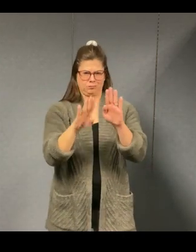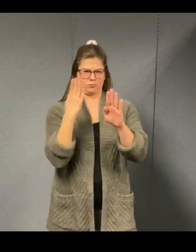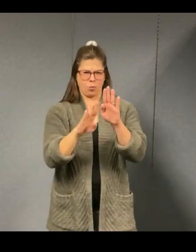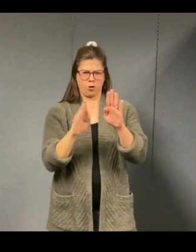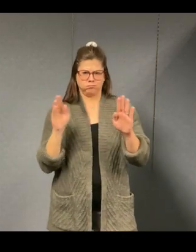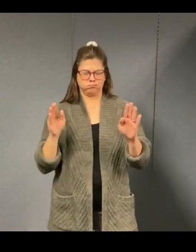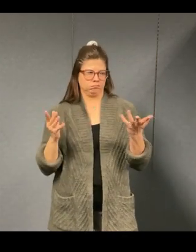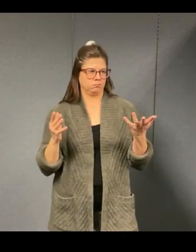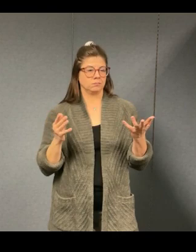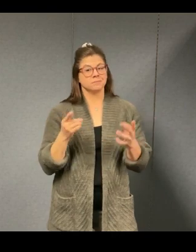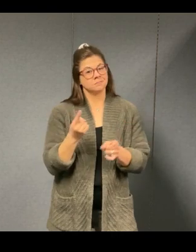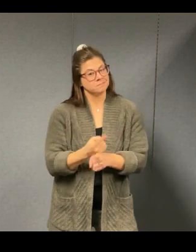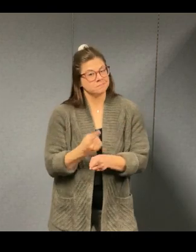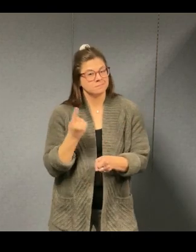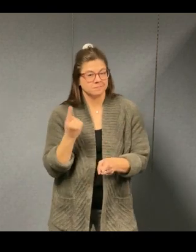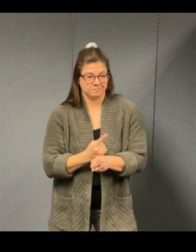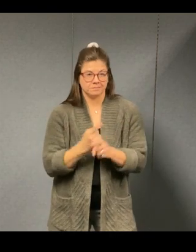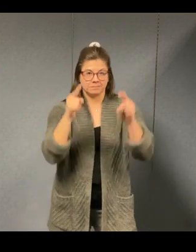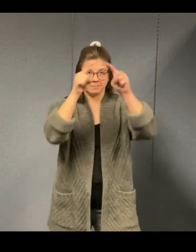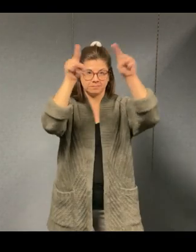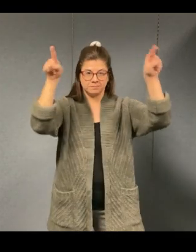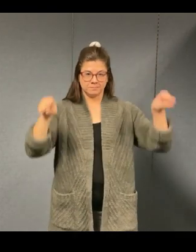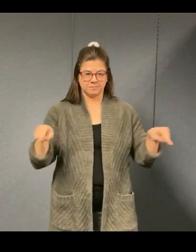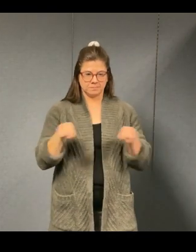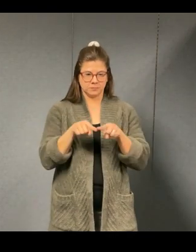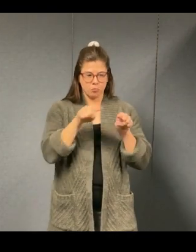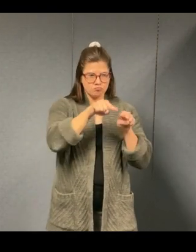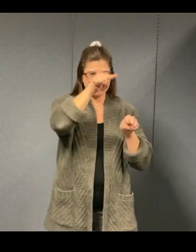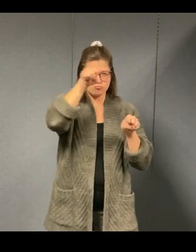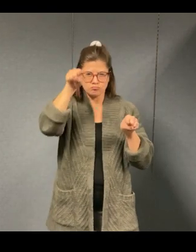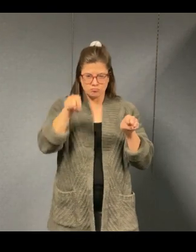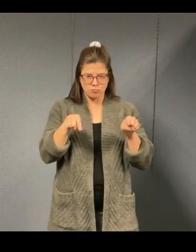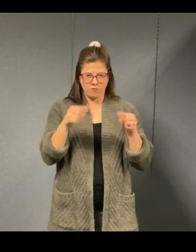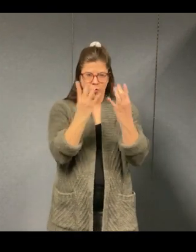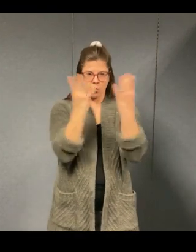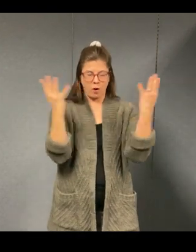And you're right, that could complicate your calculations somewhat,